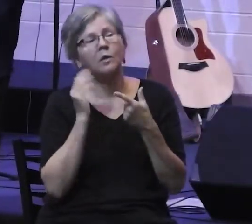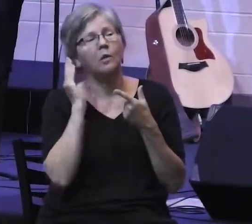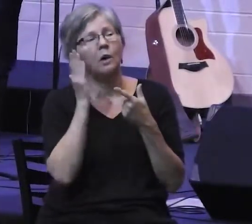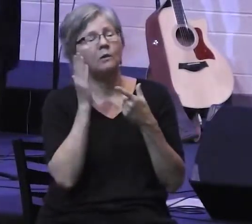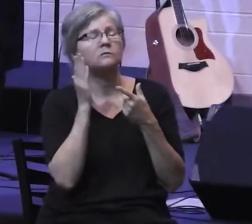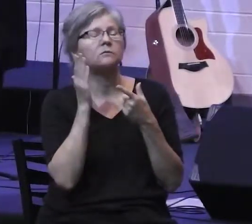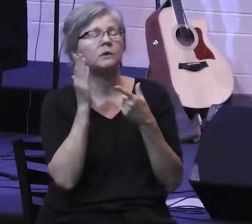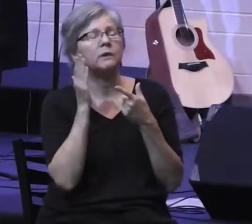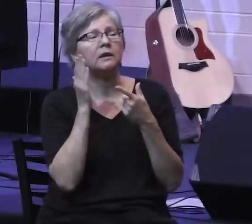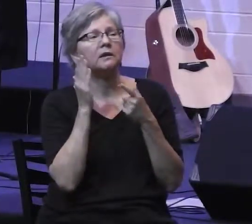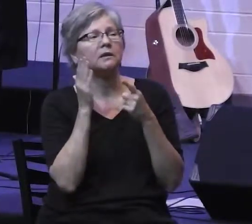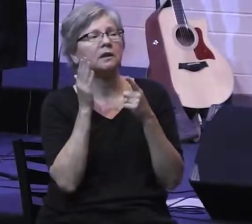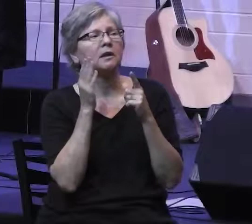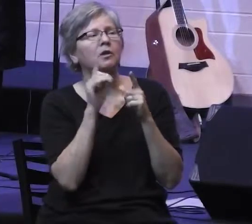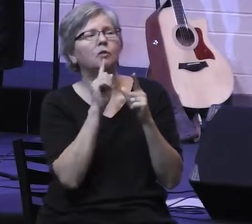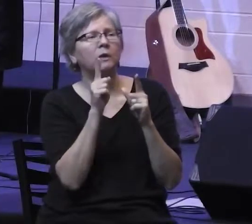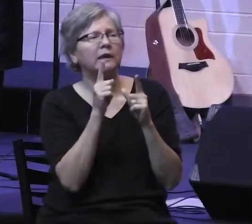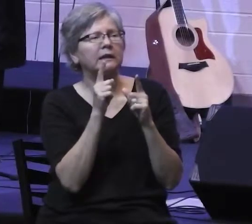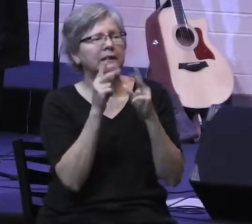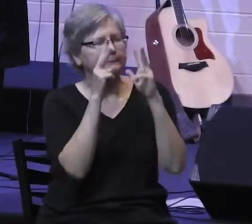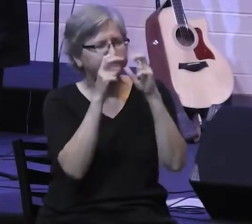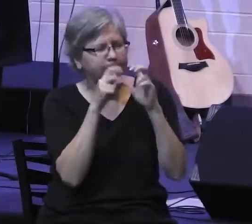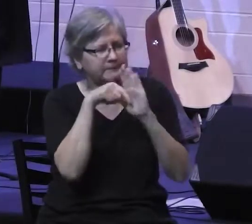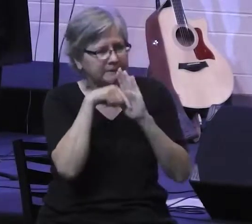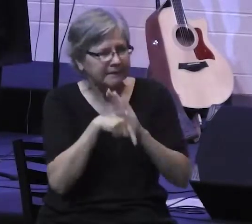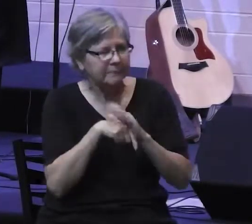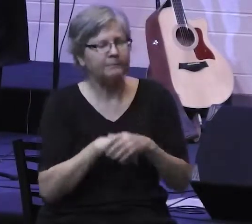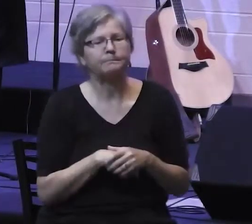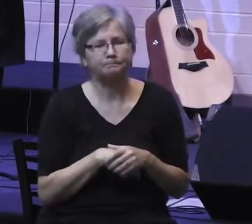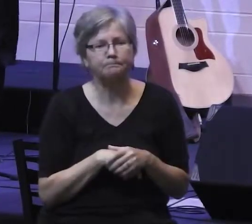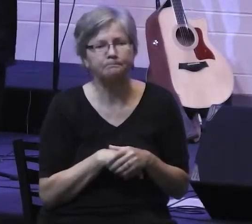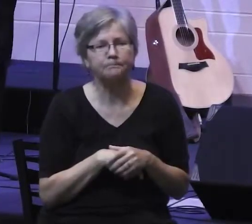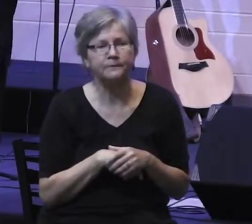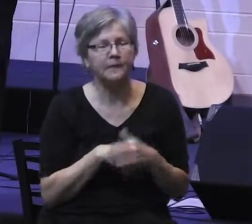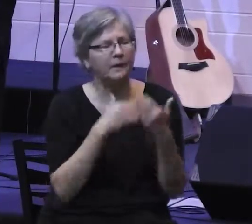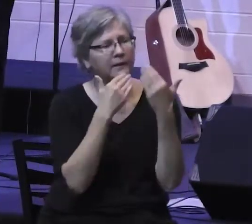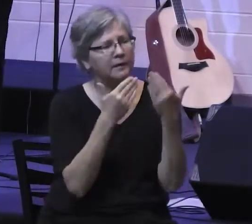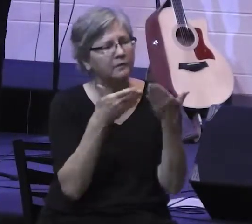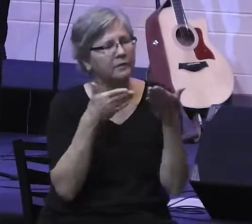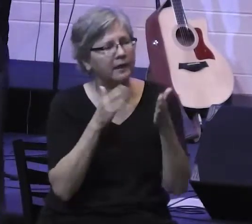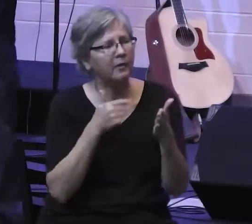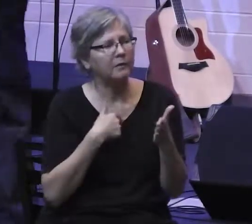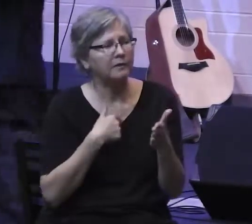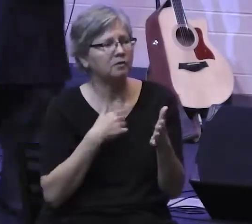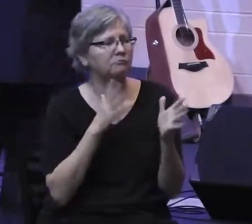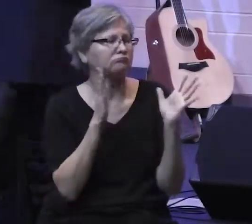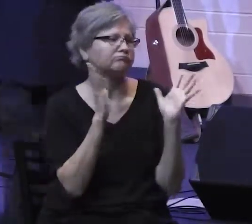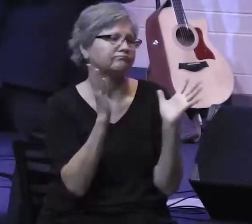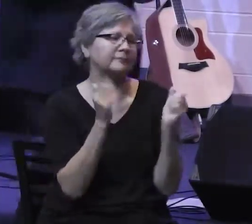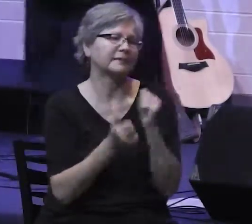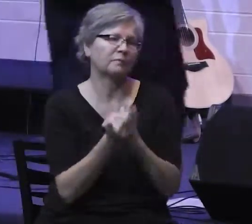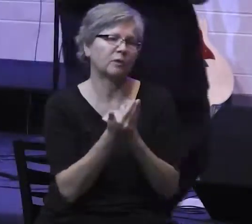same thing where the 2 services matches. So thanks for letting me share this morning. God bless.